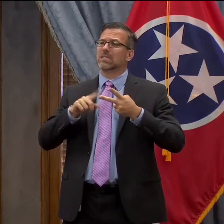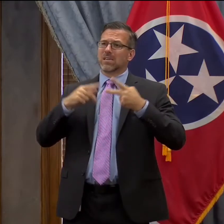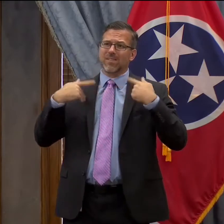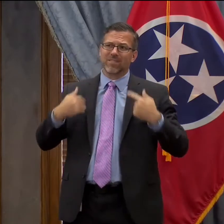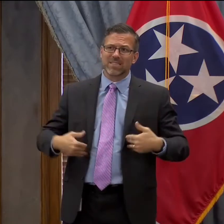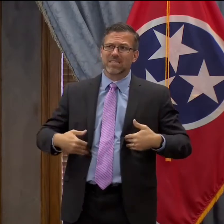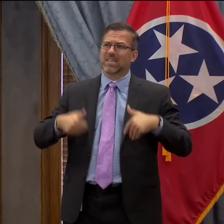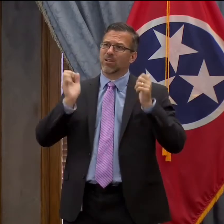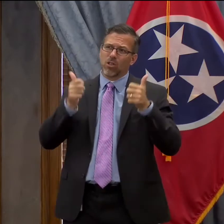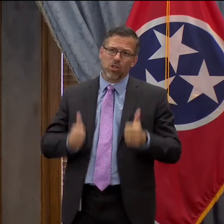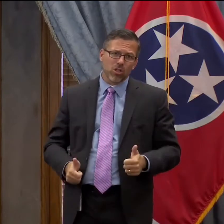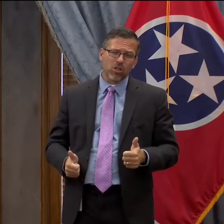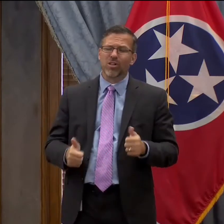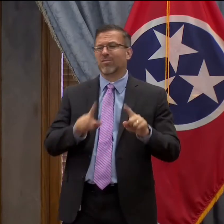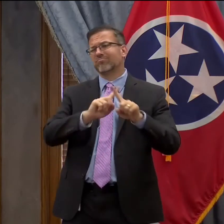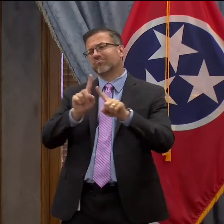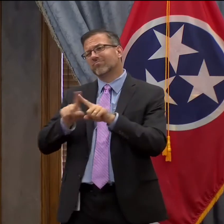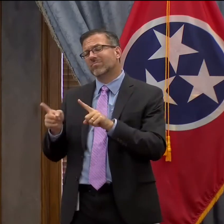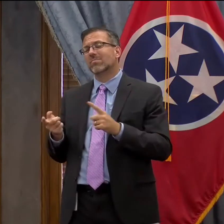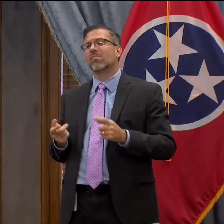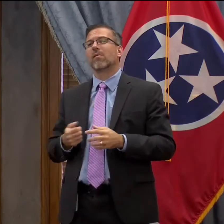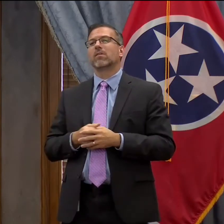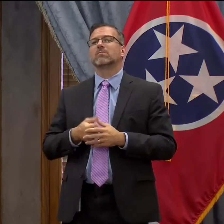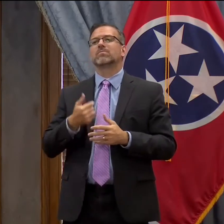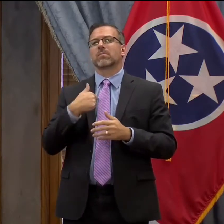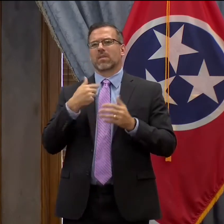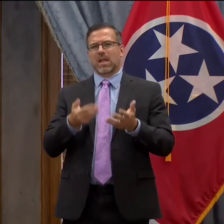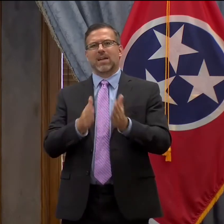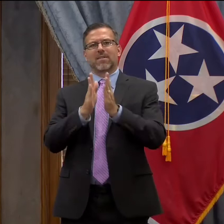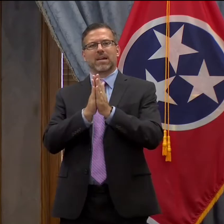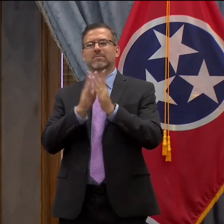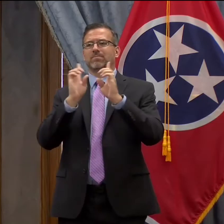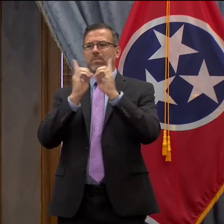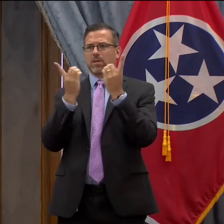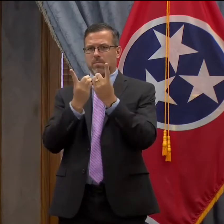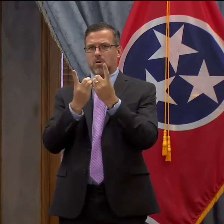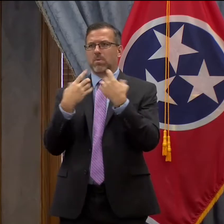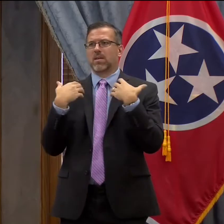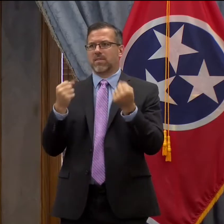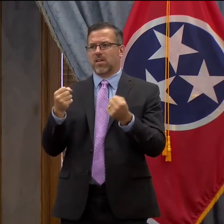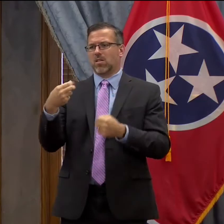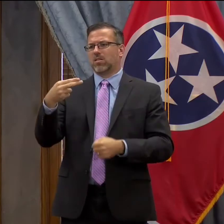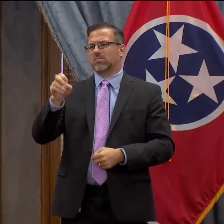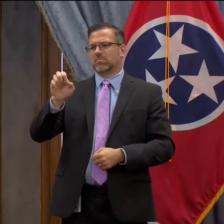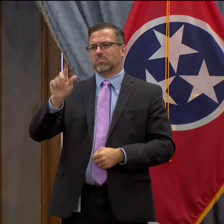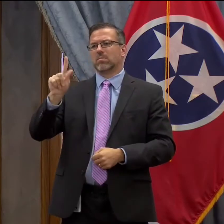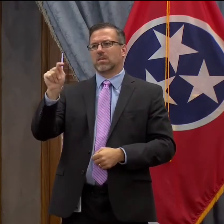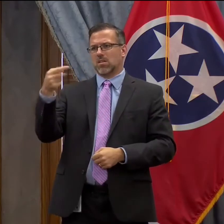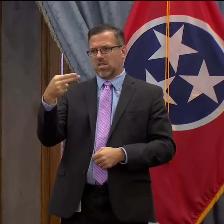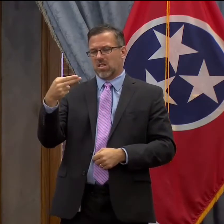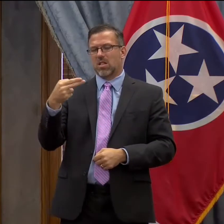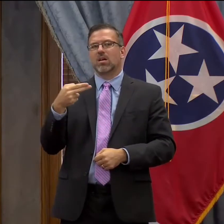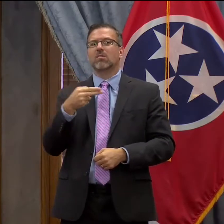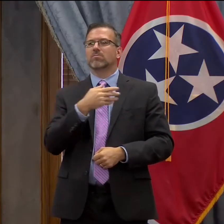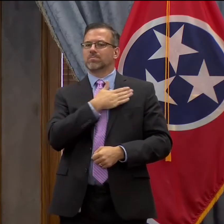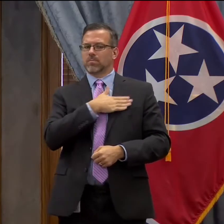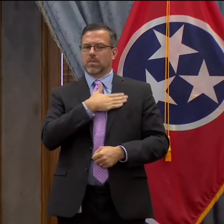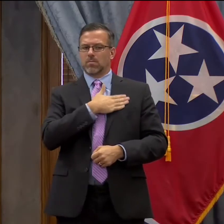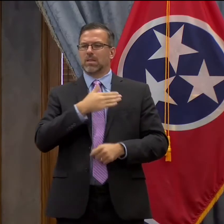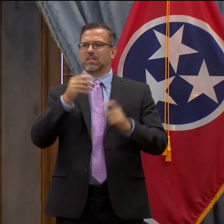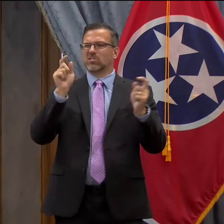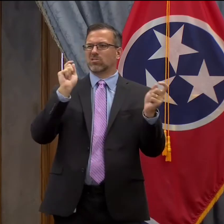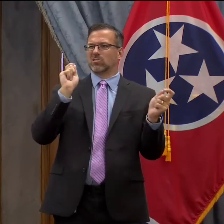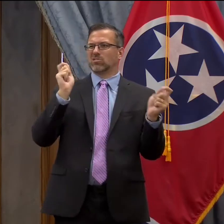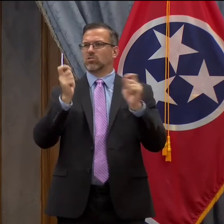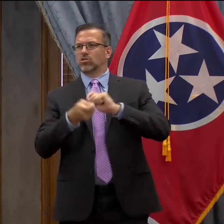otherwise. So I have asked the Department of Health to update our visitation